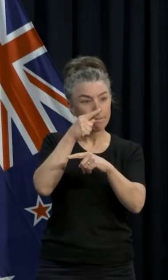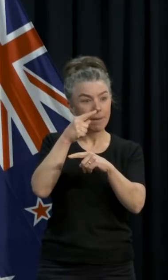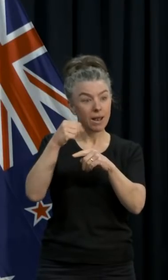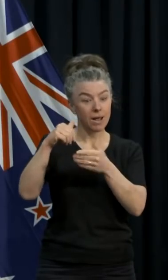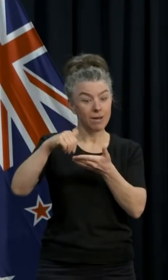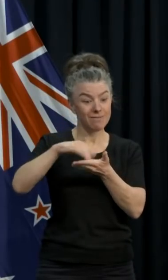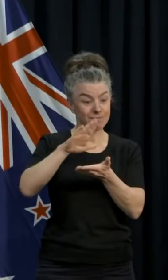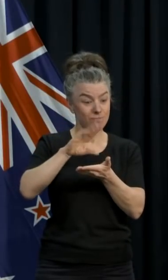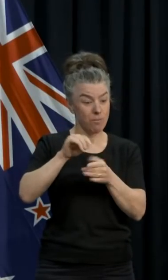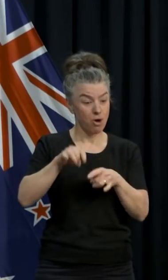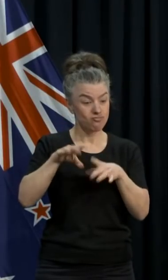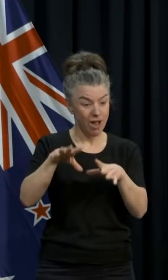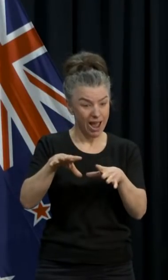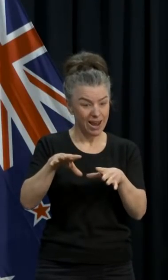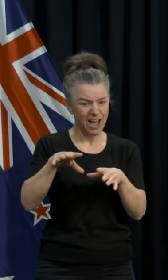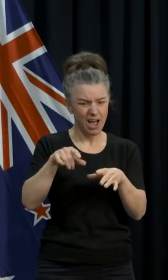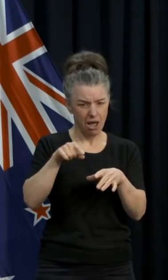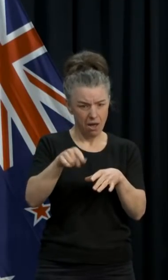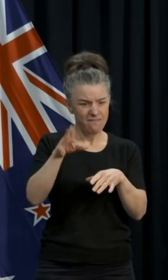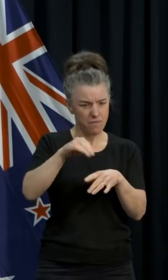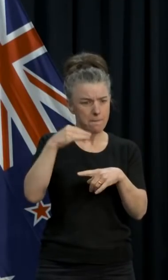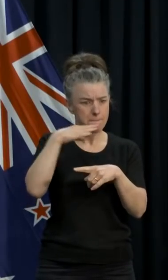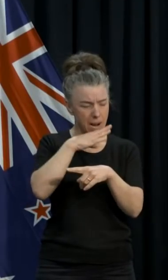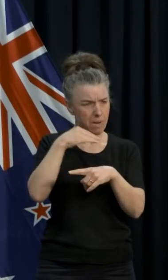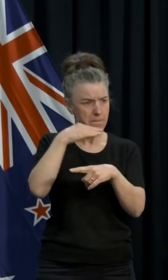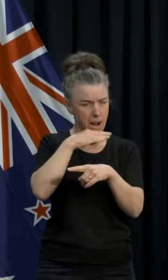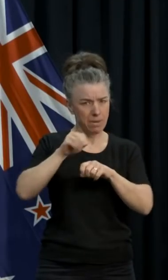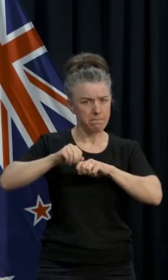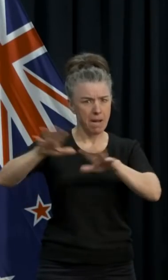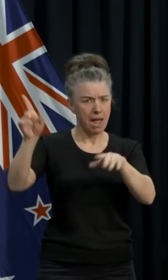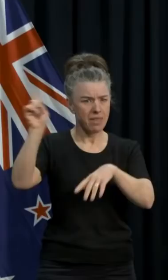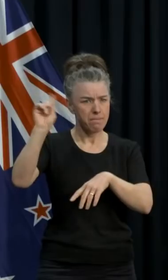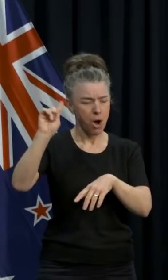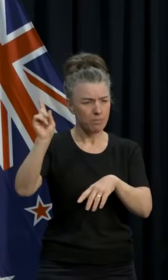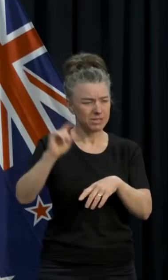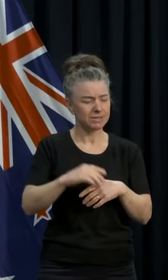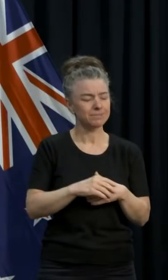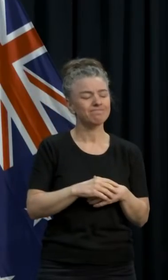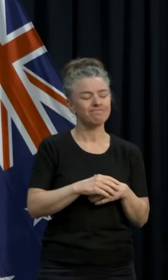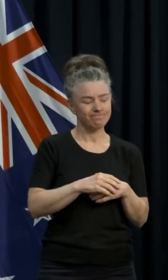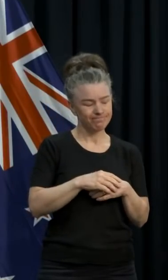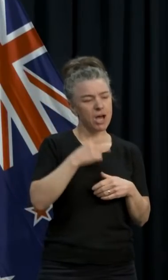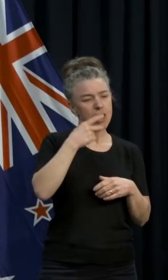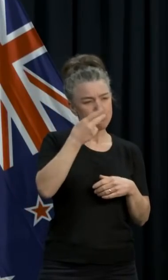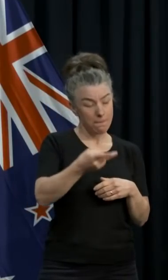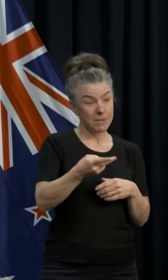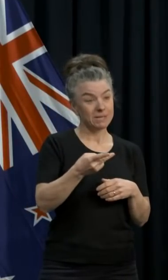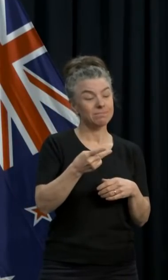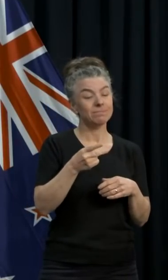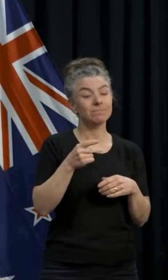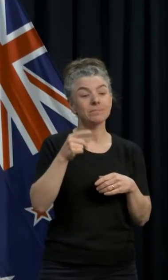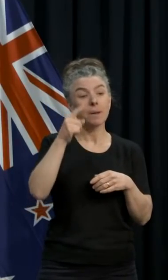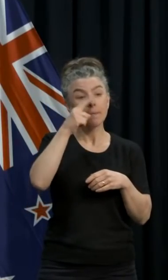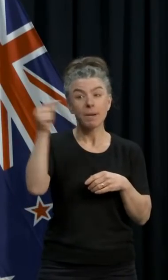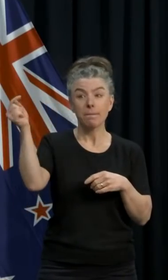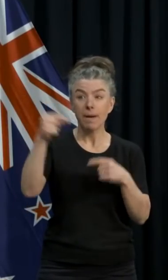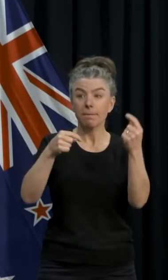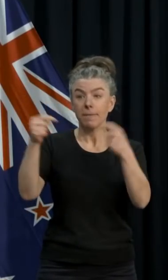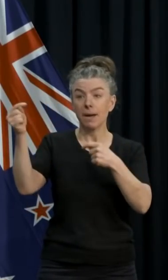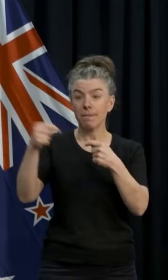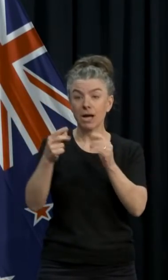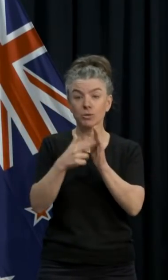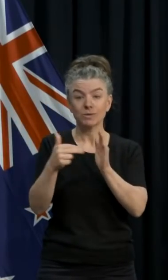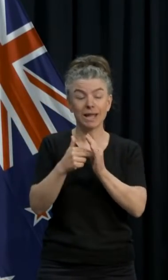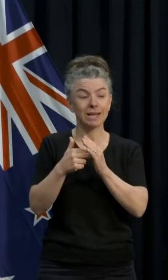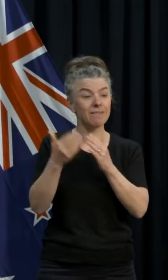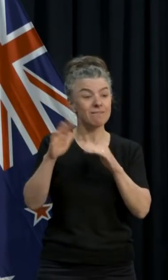Look, as I said, they will follow all of the precautions that we're asking anyone to come into New Zealand to follow. The